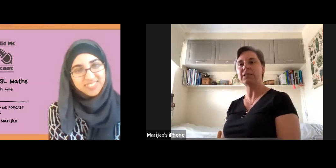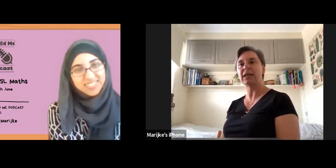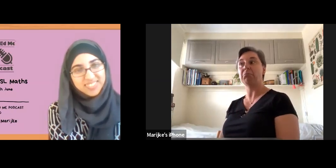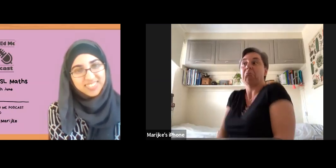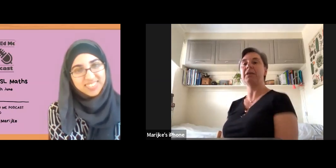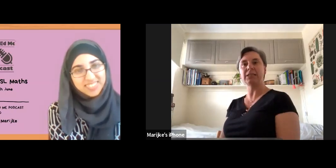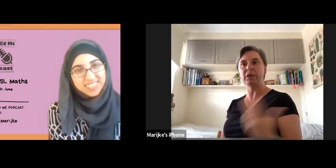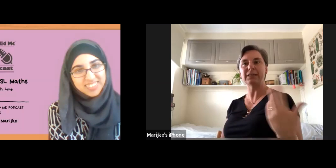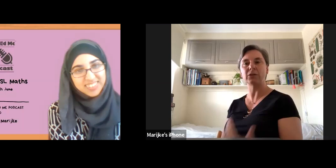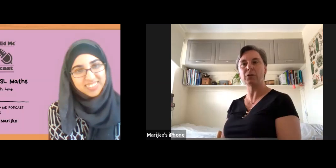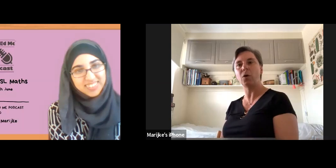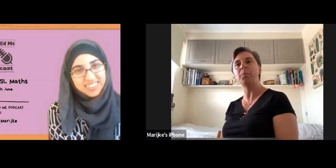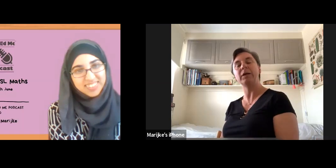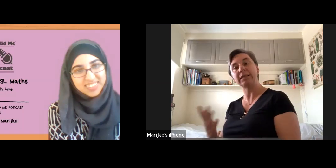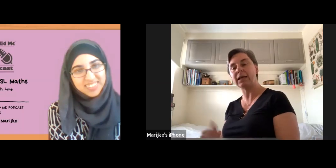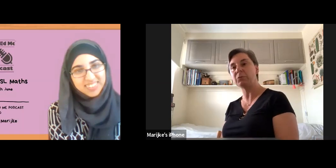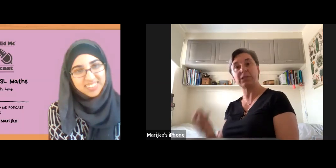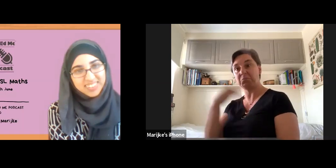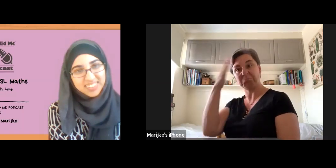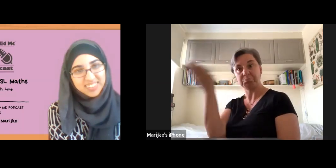say, this means I don't know, but in sign you would say it.